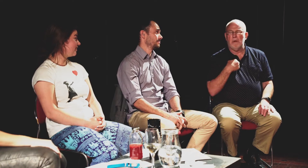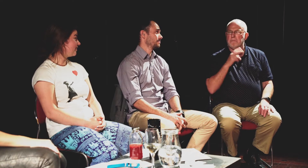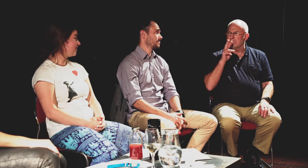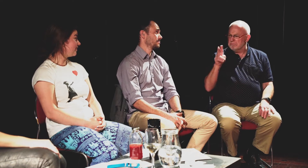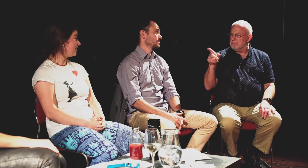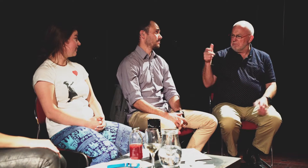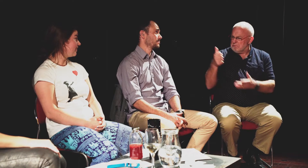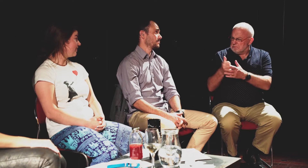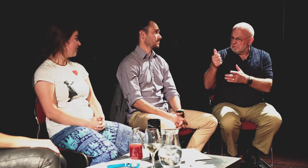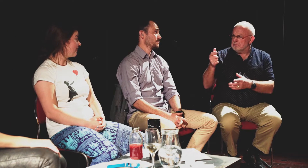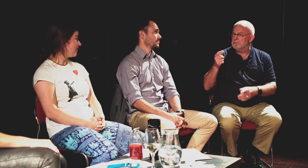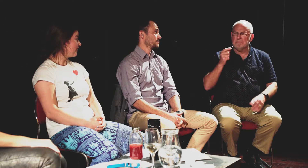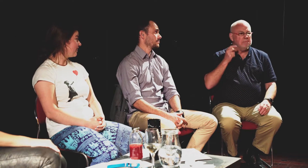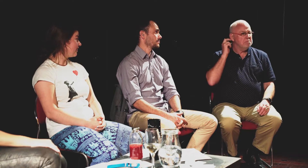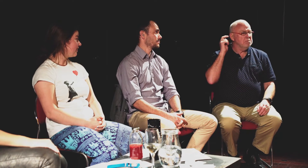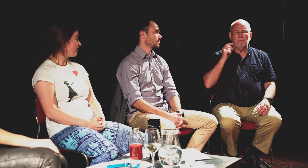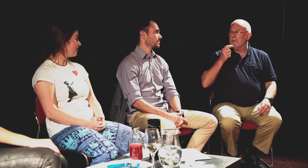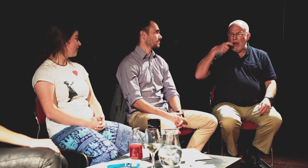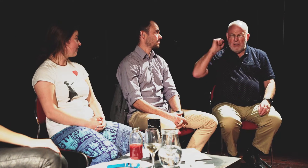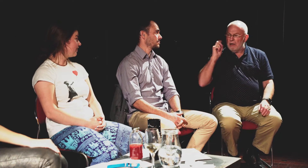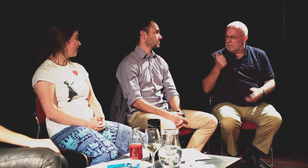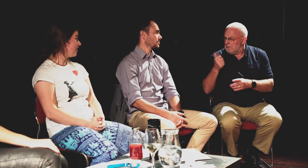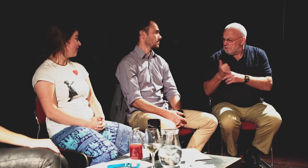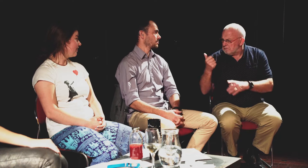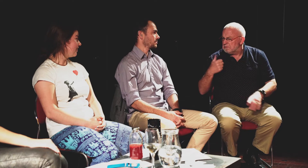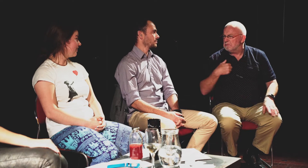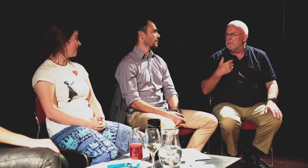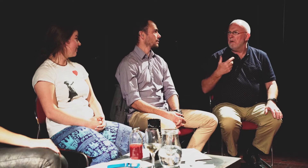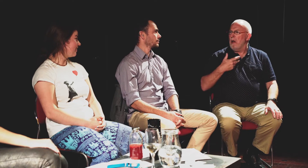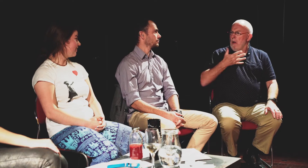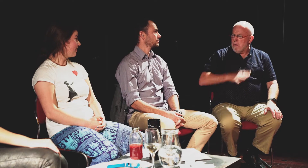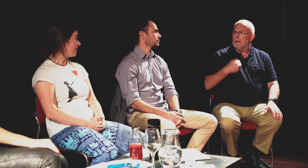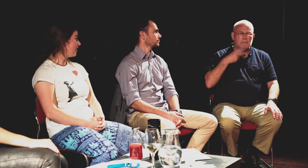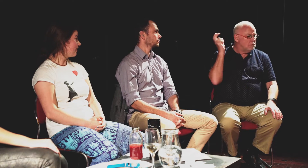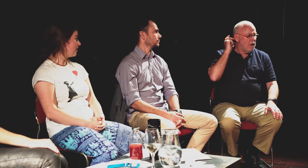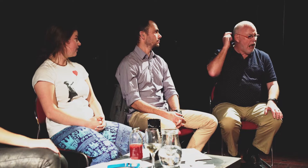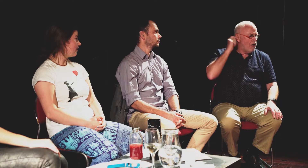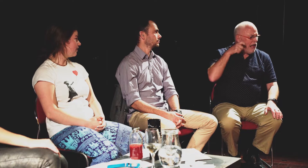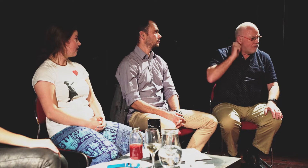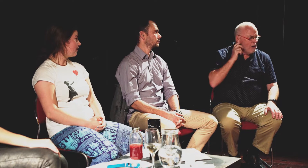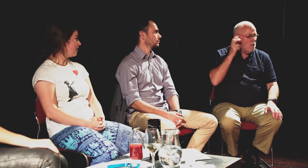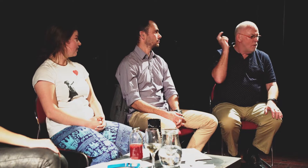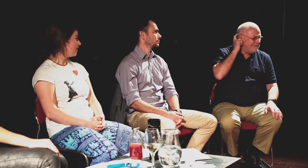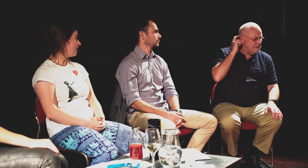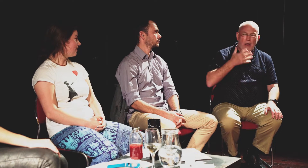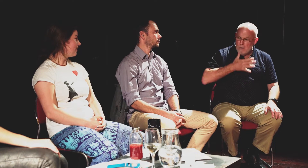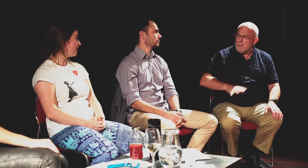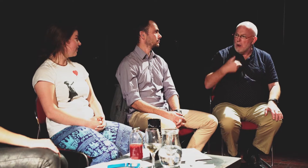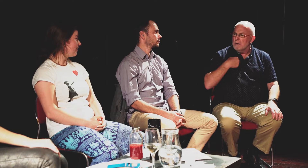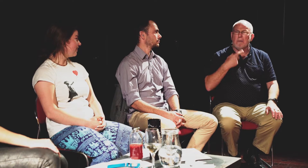Seriously, though, when I see Megan and David with the hearing aids and things, I often think to myself, I want that. I wanted to